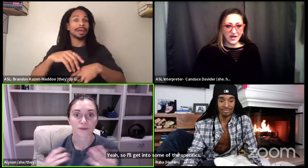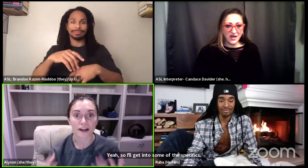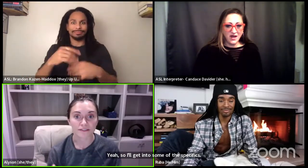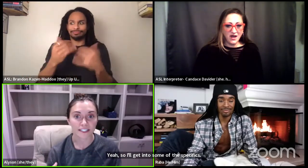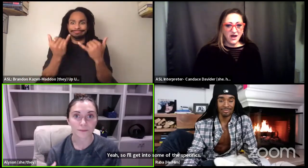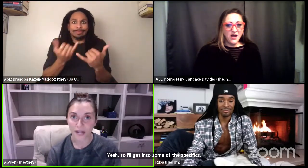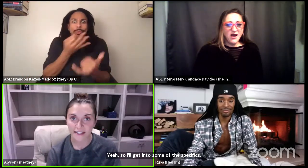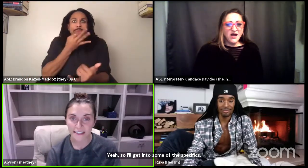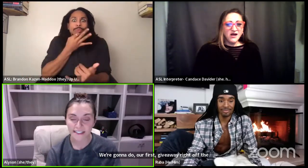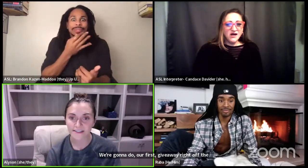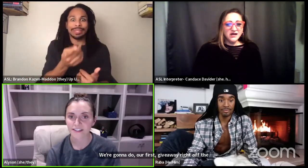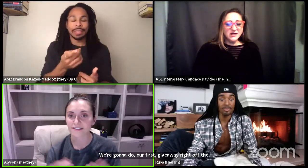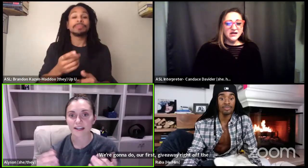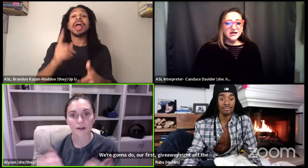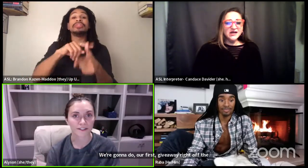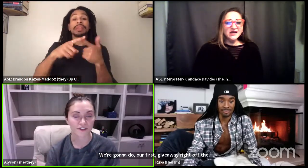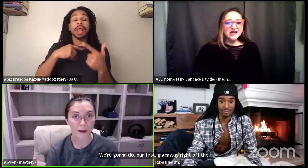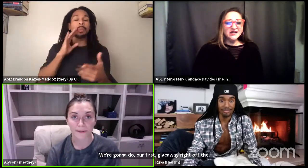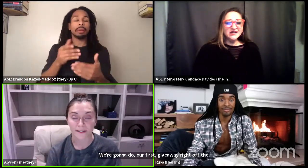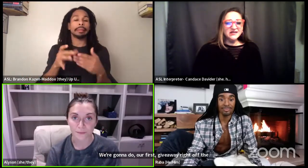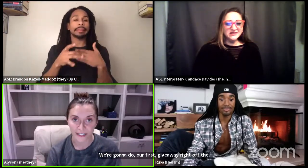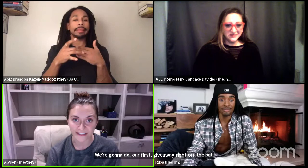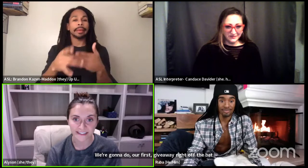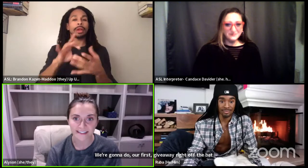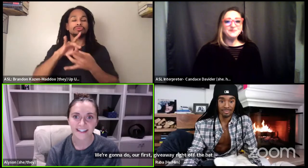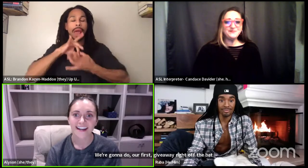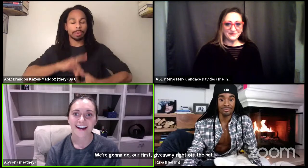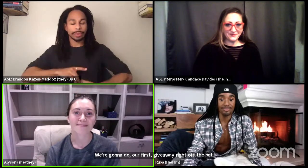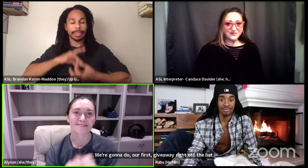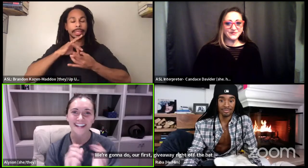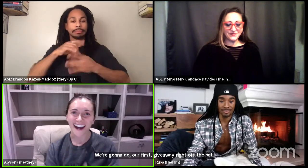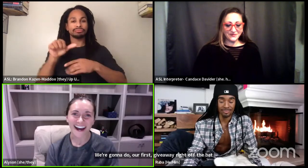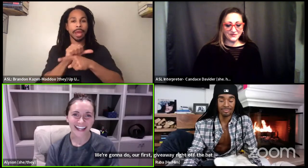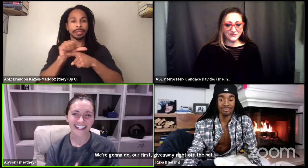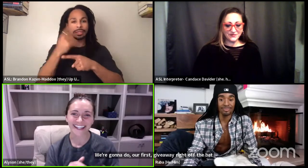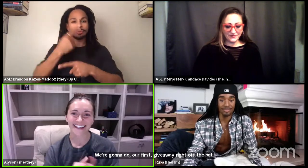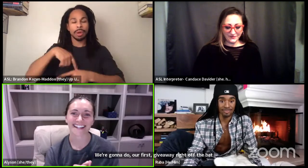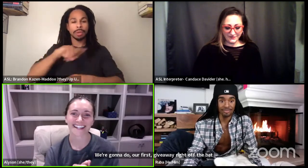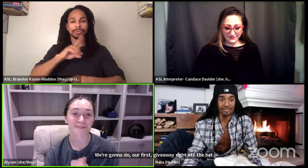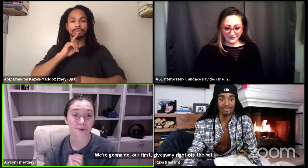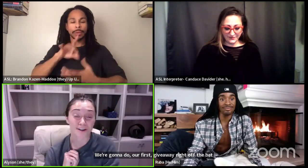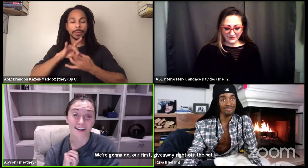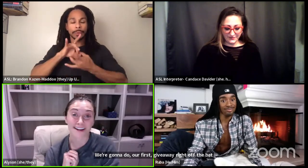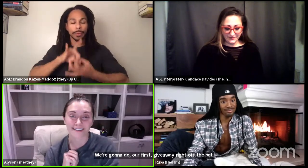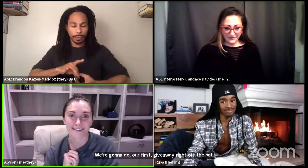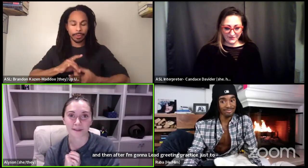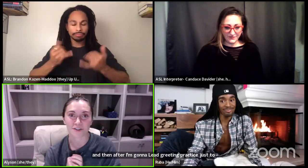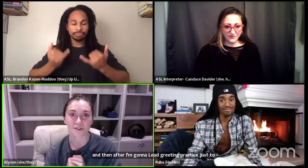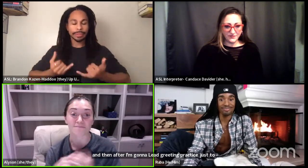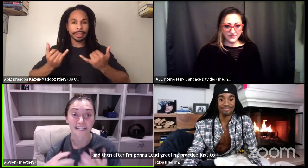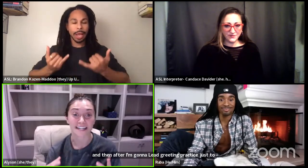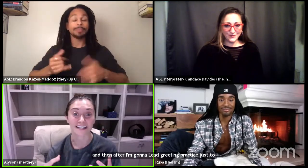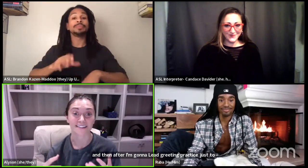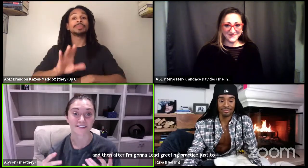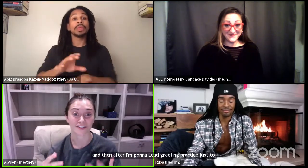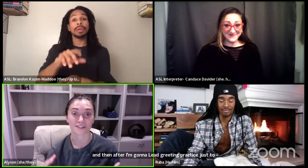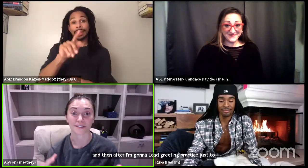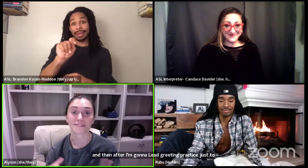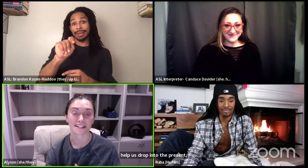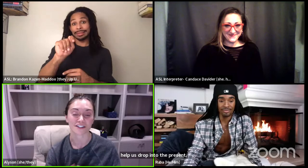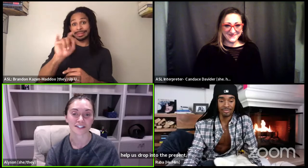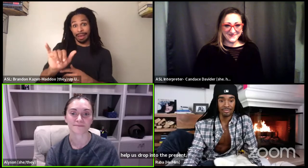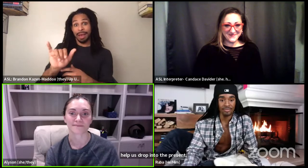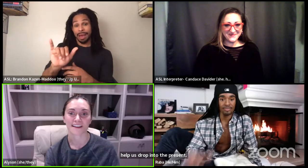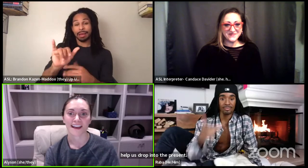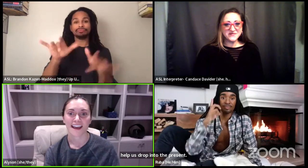a grounding practice just to help us drop into the present. Ty recorded a special mini stress